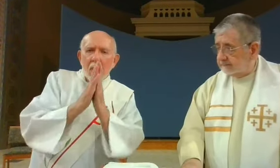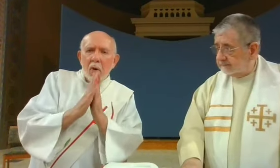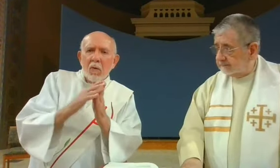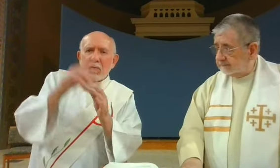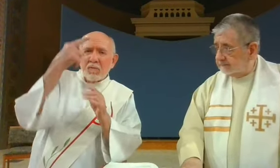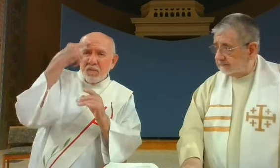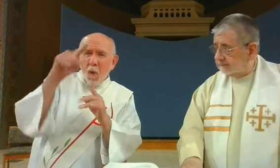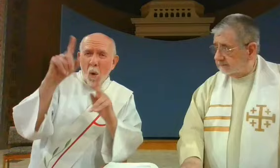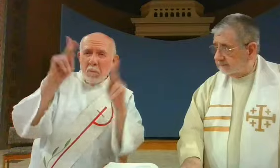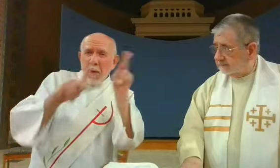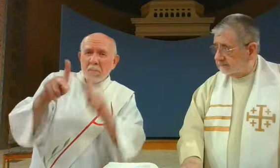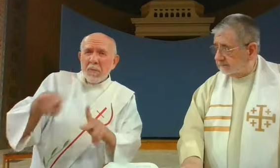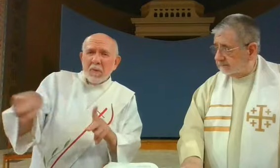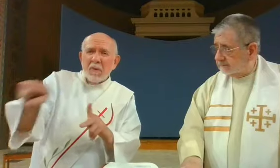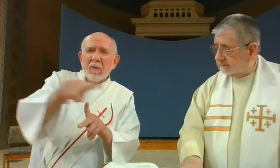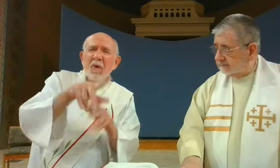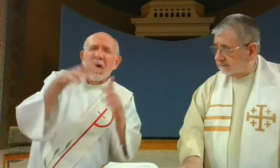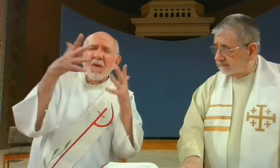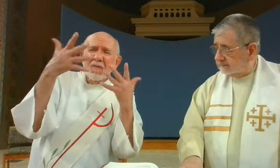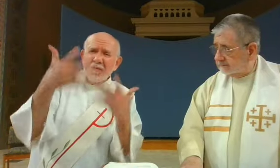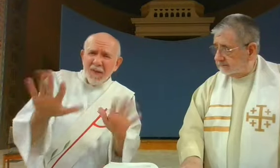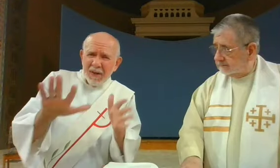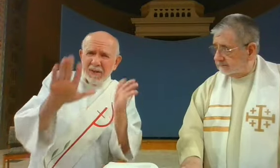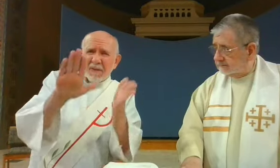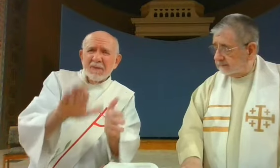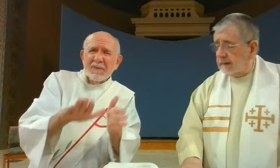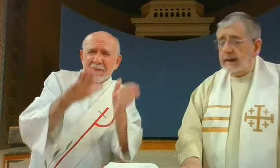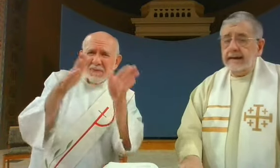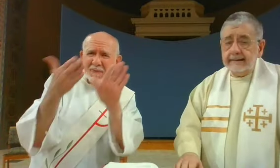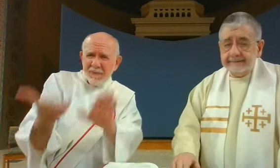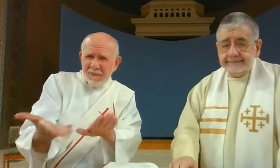prayer. For those people that have died,